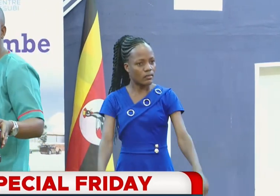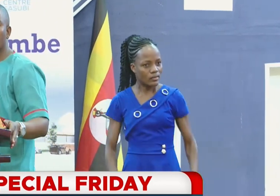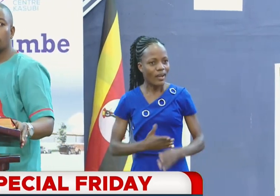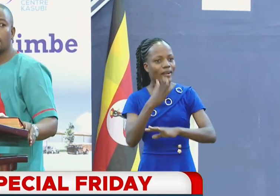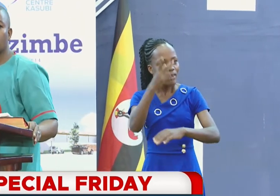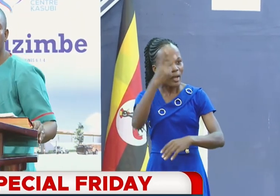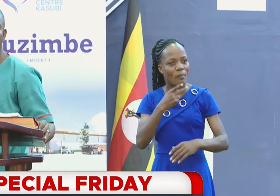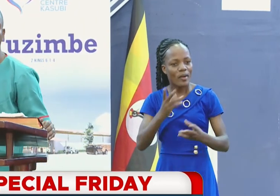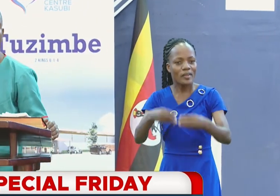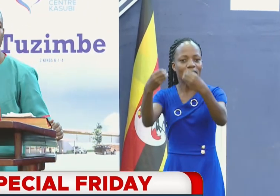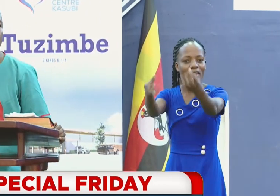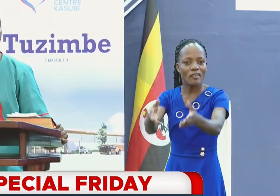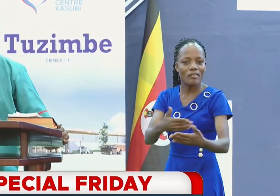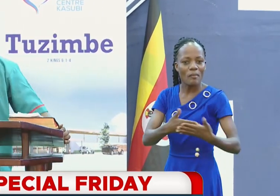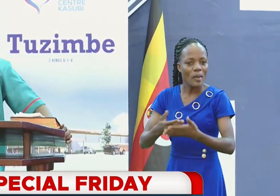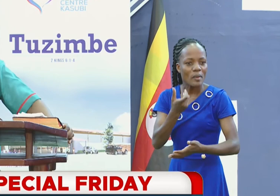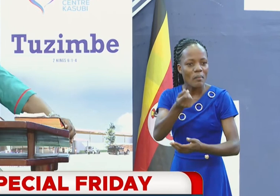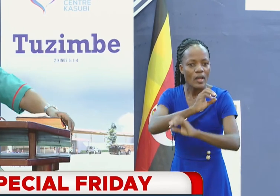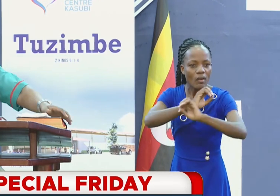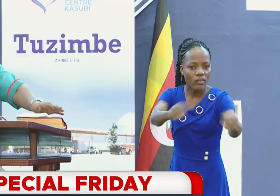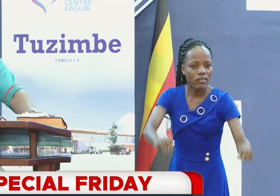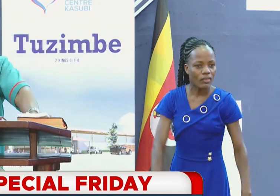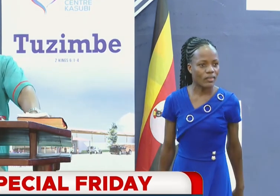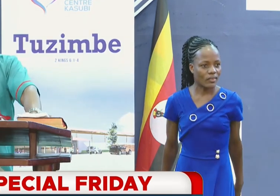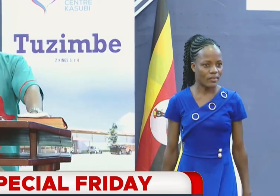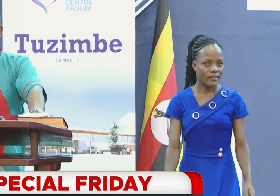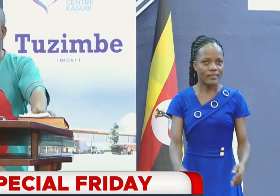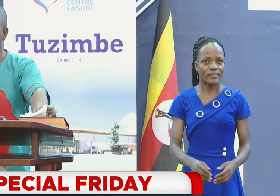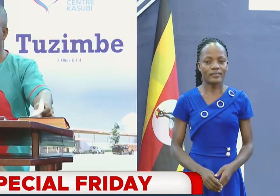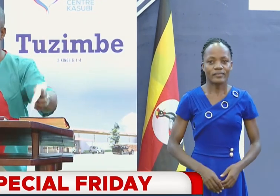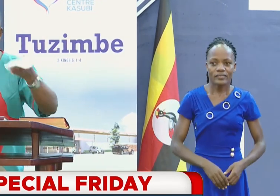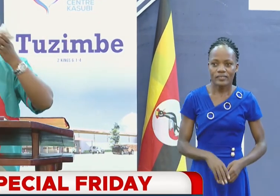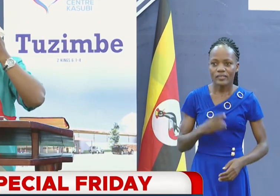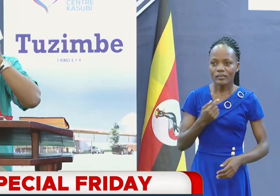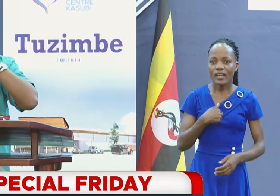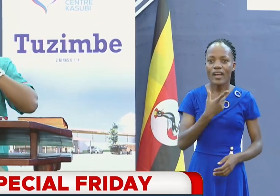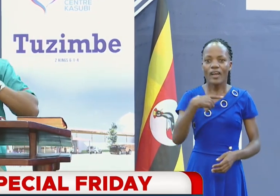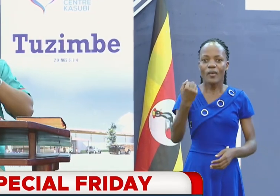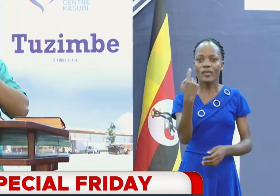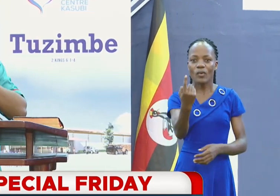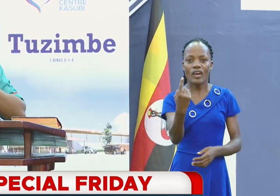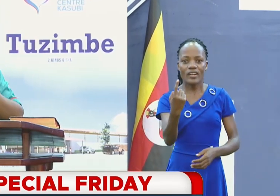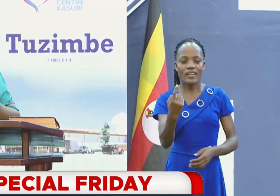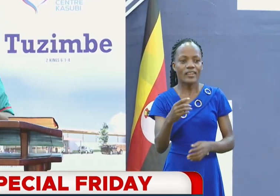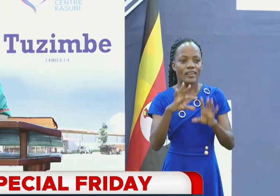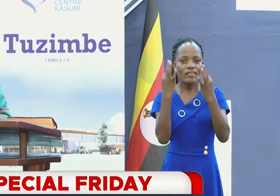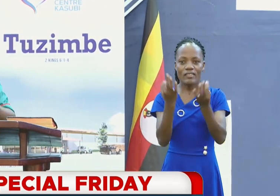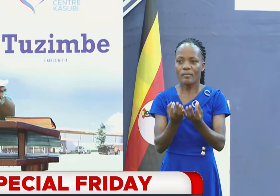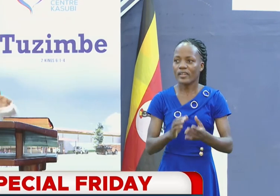But parents eat money for the babies and they don't pay back. I went to a certain family. I